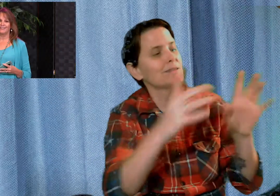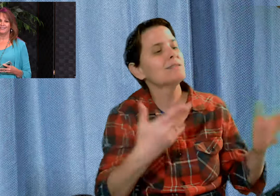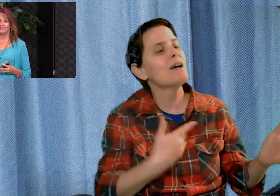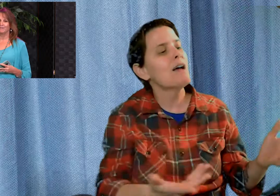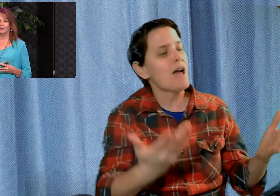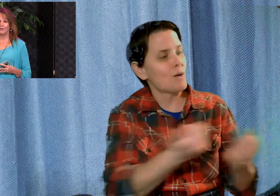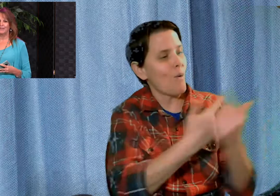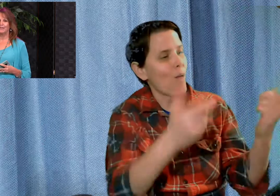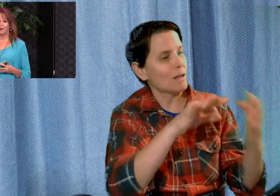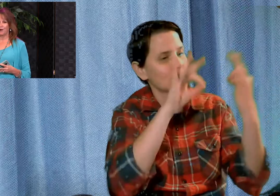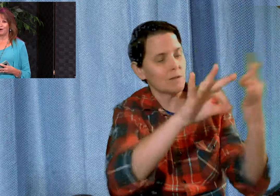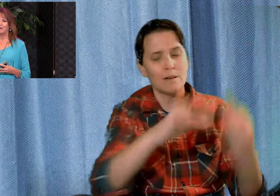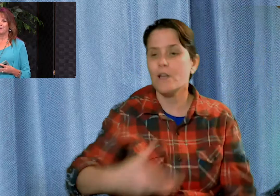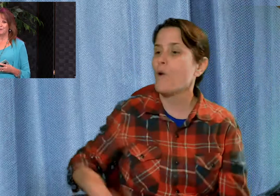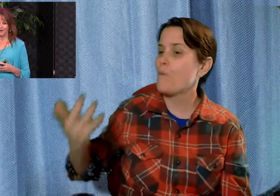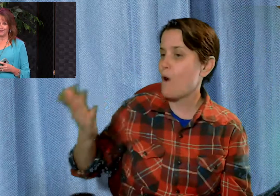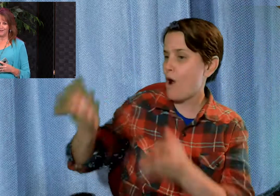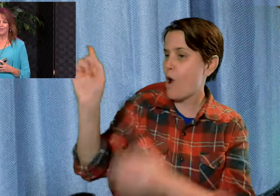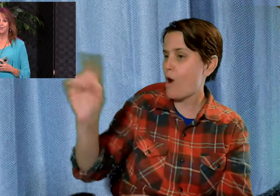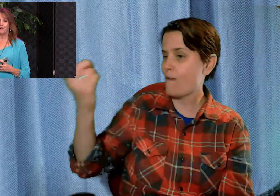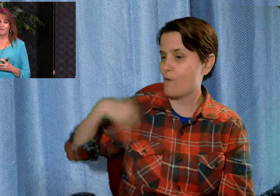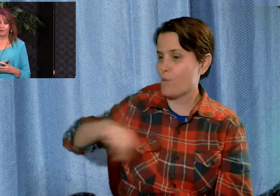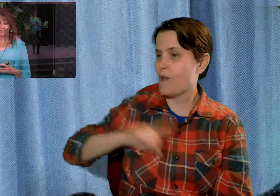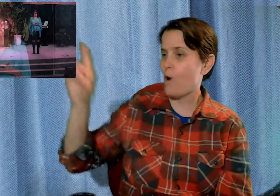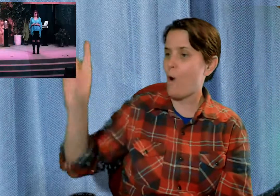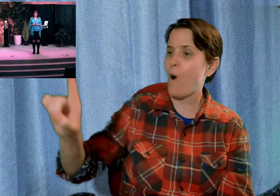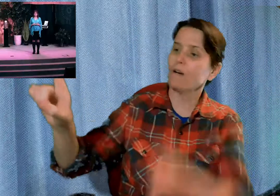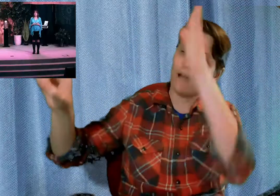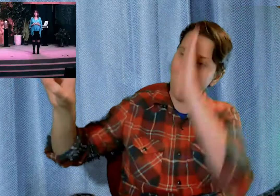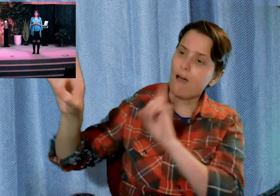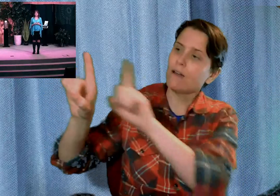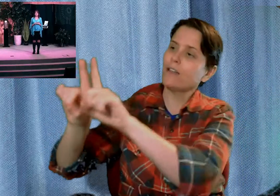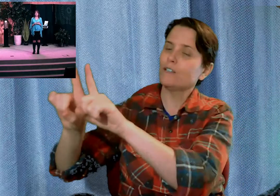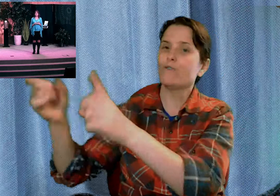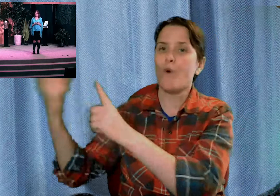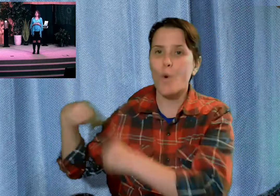God is, for we are one. Go forth this week. Have a